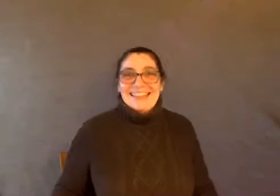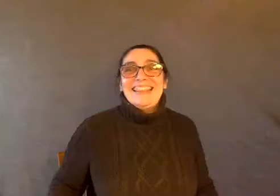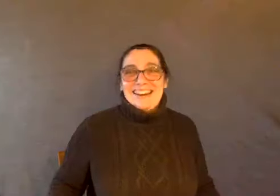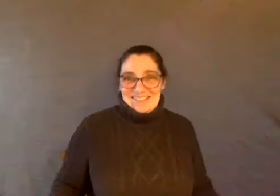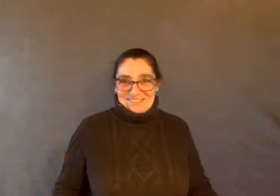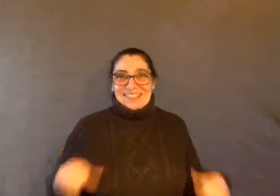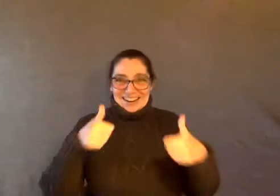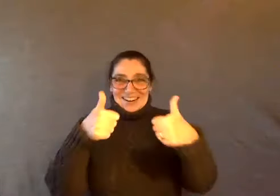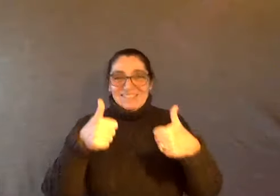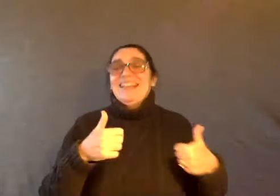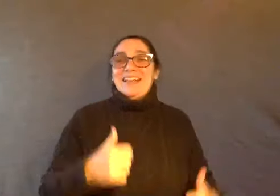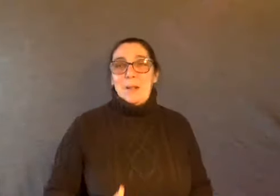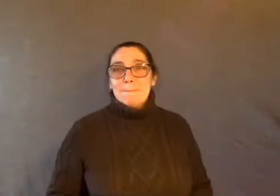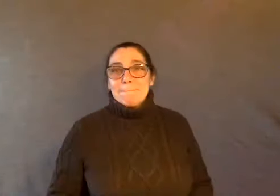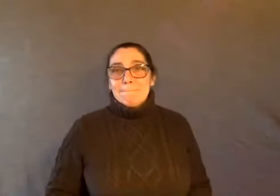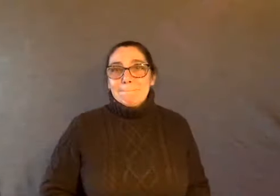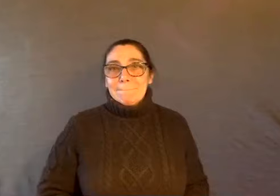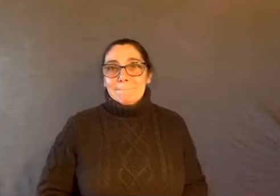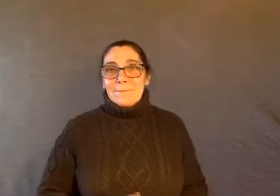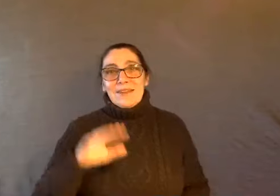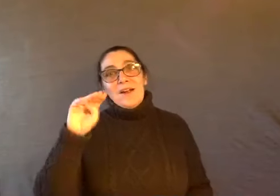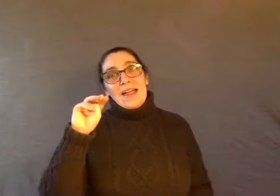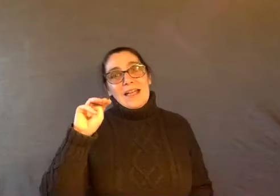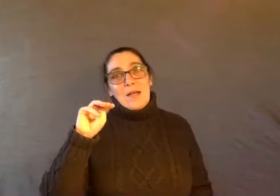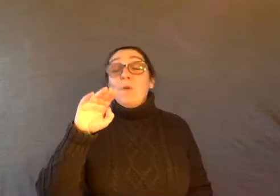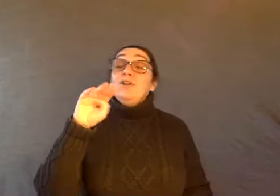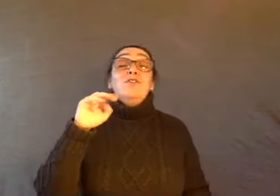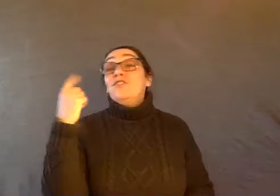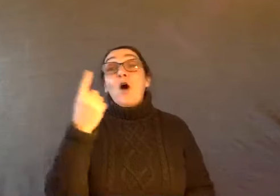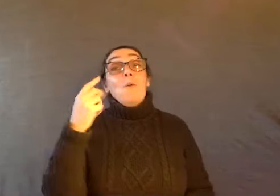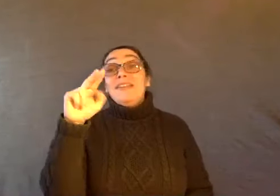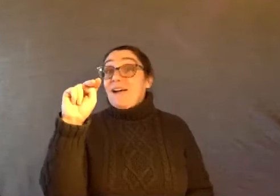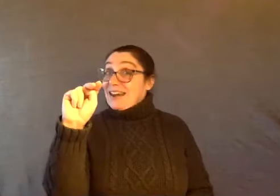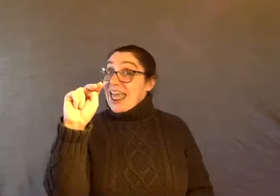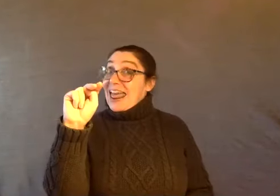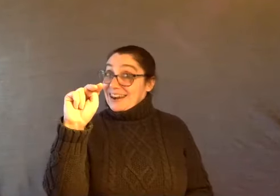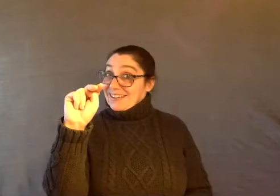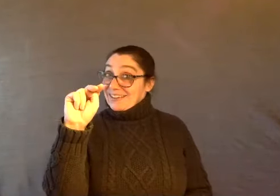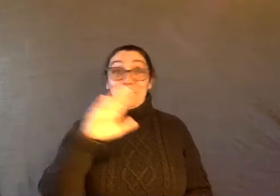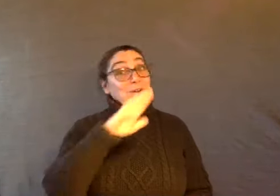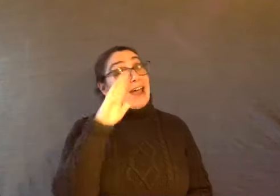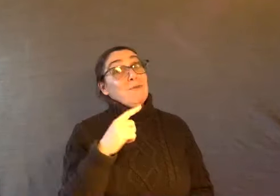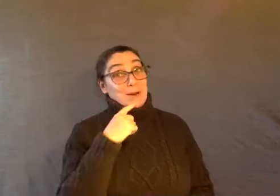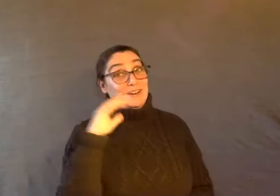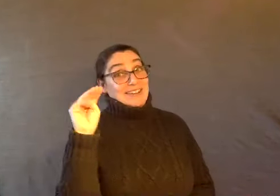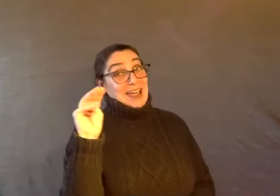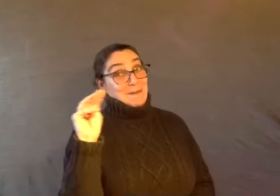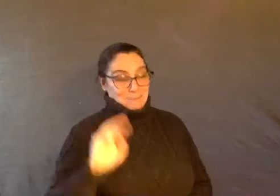right. Because I can't do my M. That's an M. That's Well, an you'll N. always have an N. You will never be able to say M.